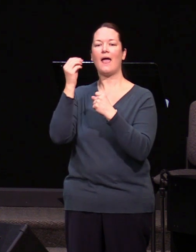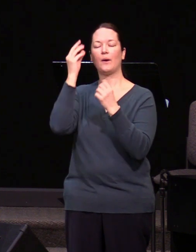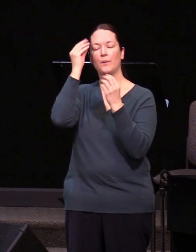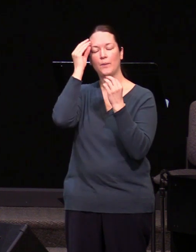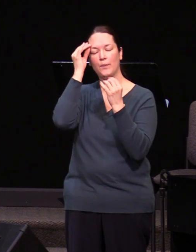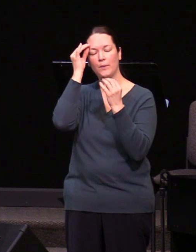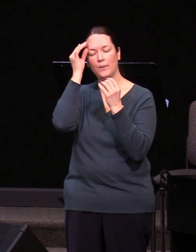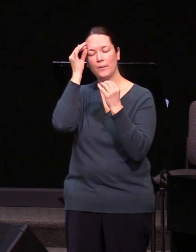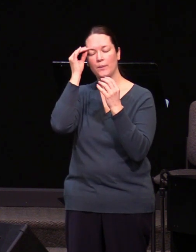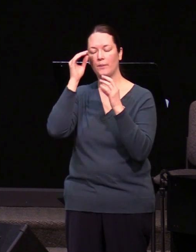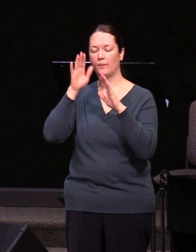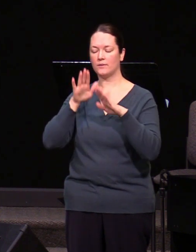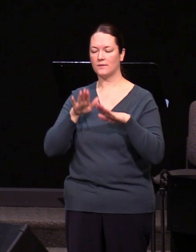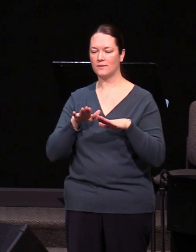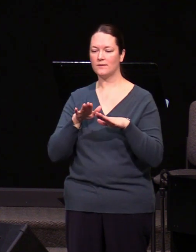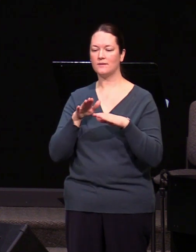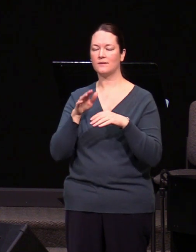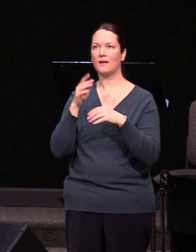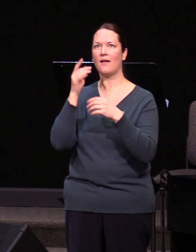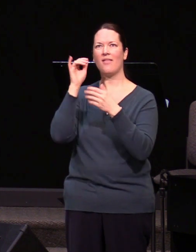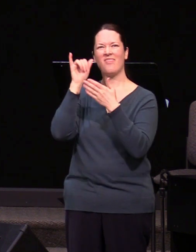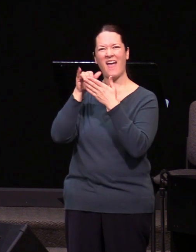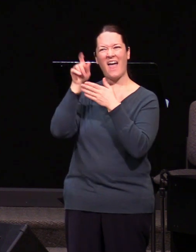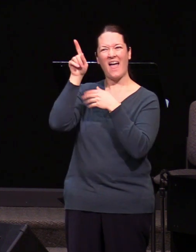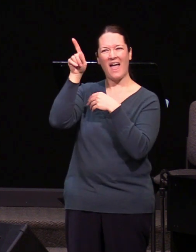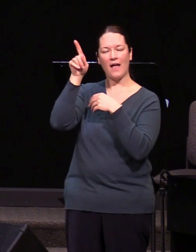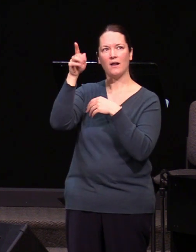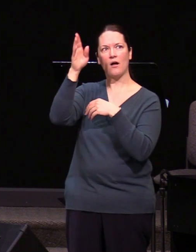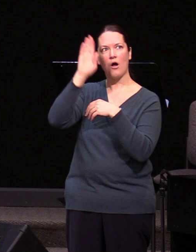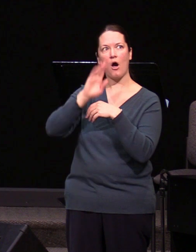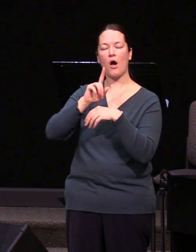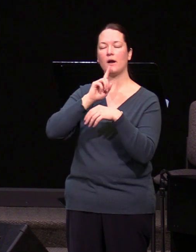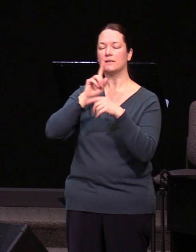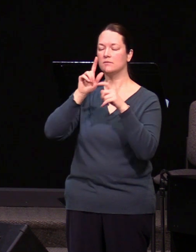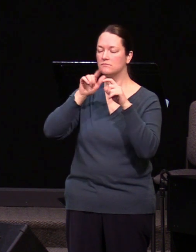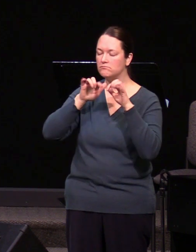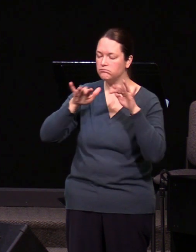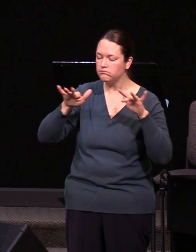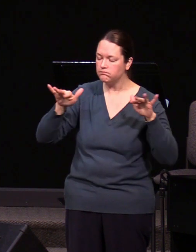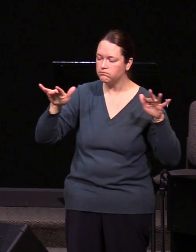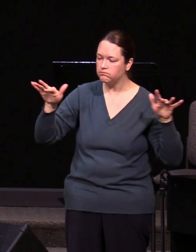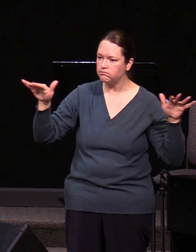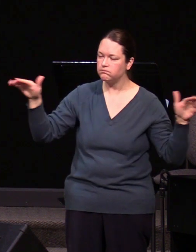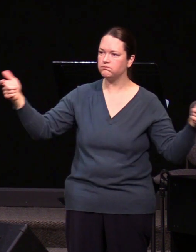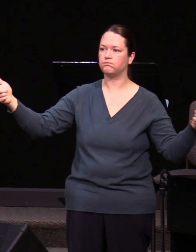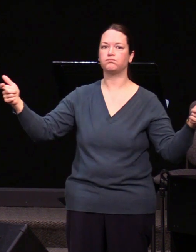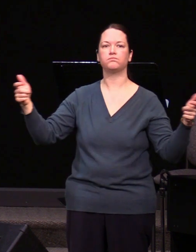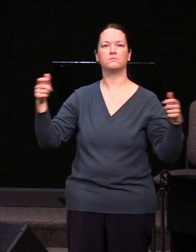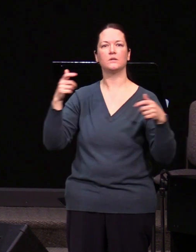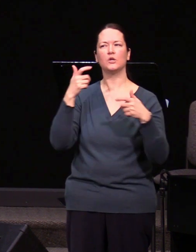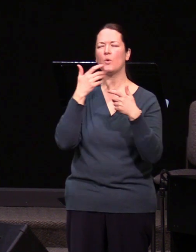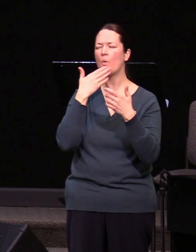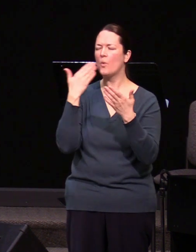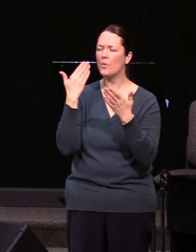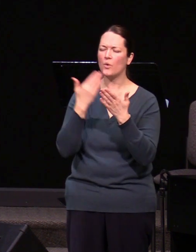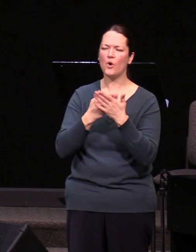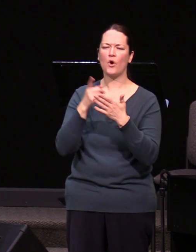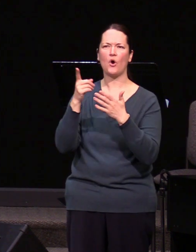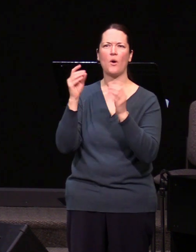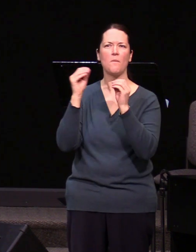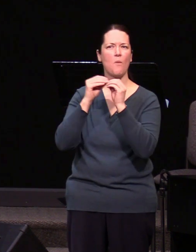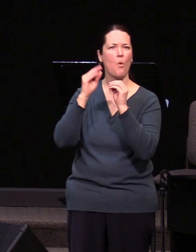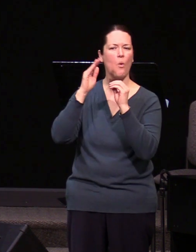meditate, to sit on the fact that God is so vast, so big, so good, more so than we can